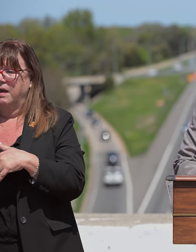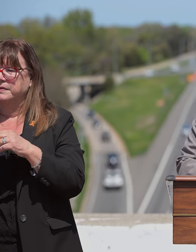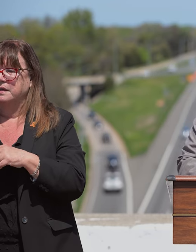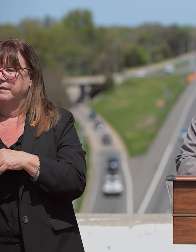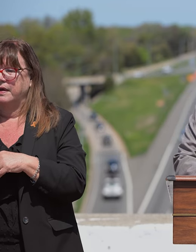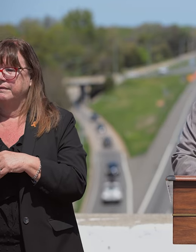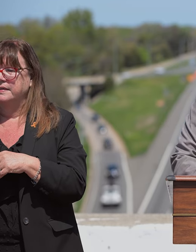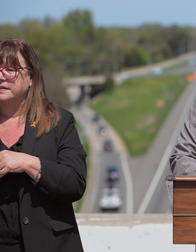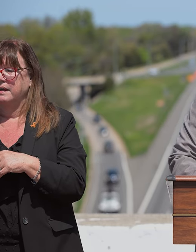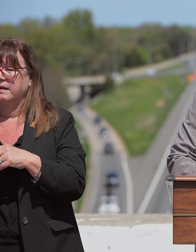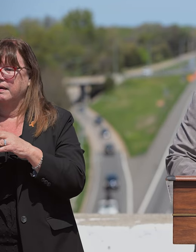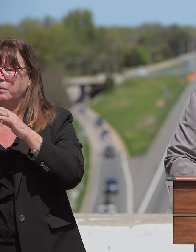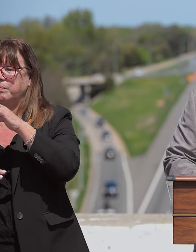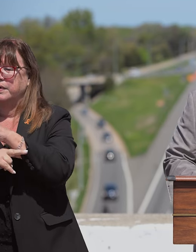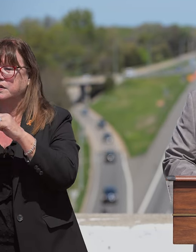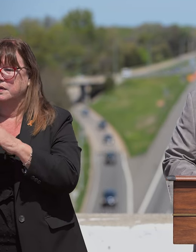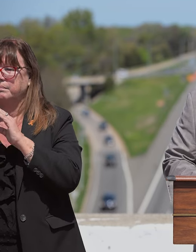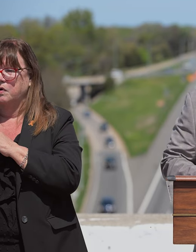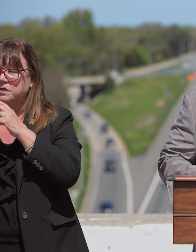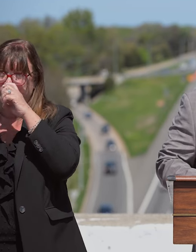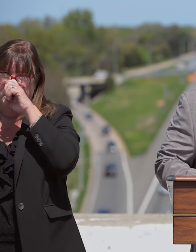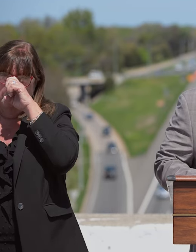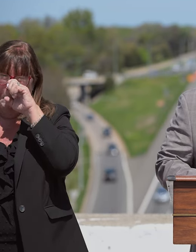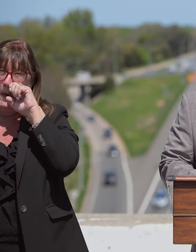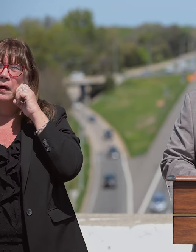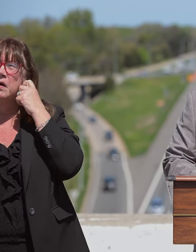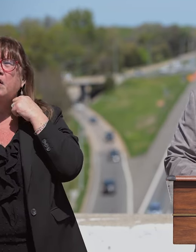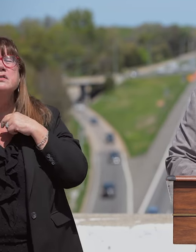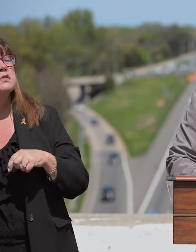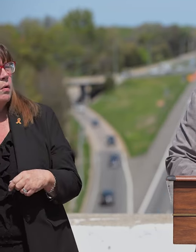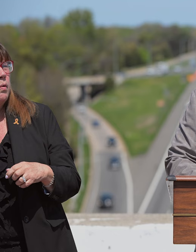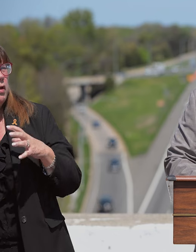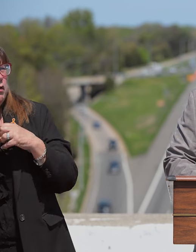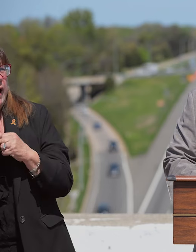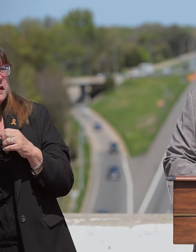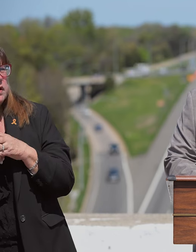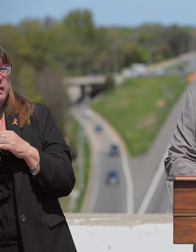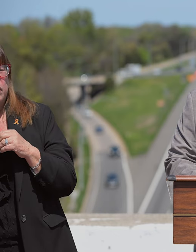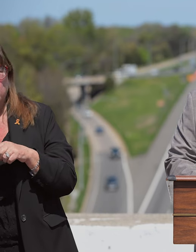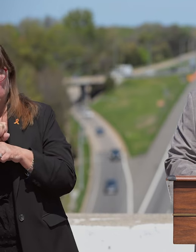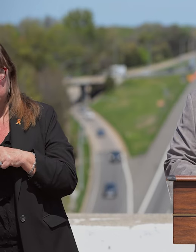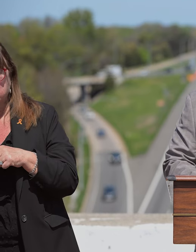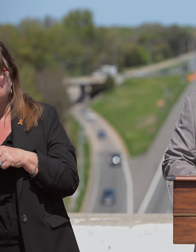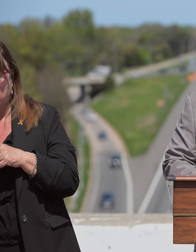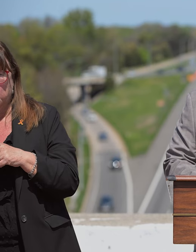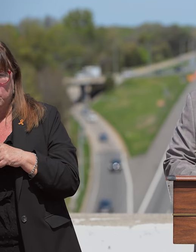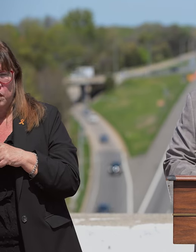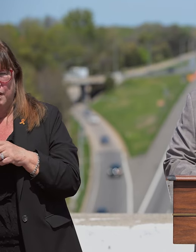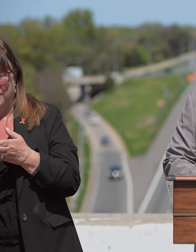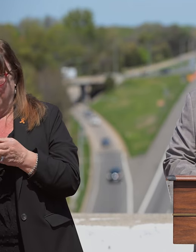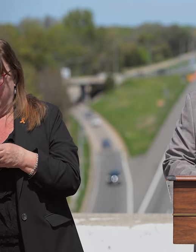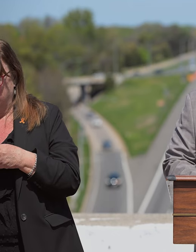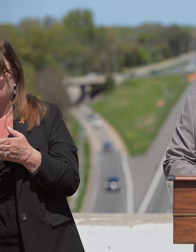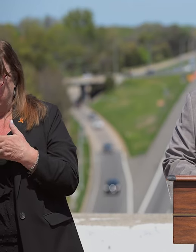the Francis Scott Key Bridge in Baltimore, as well as the crash in the work zone